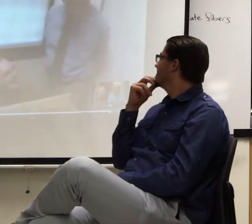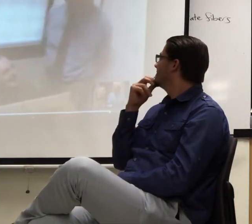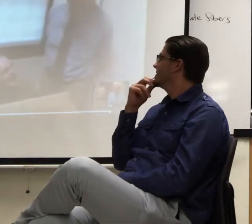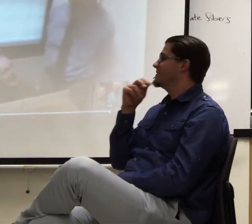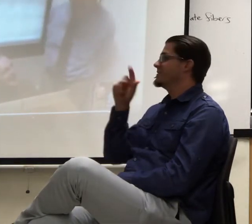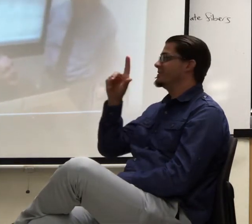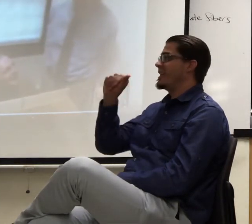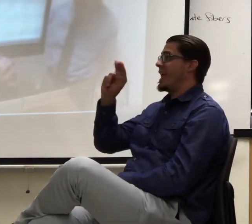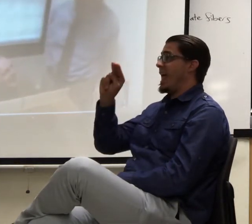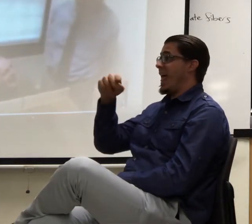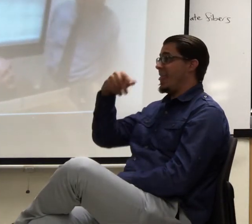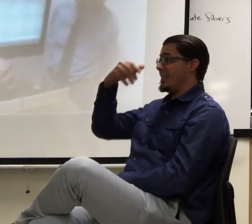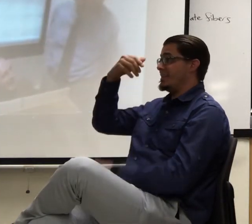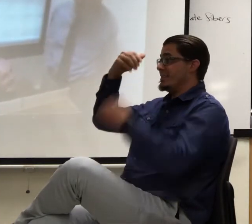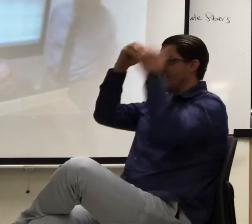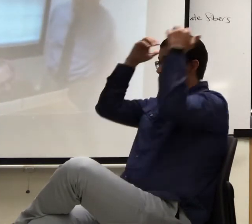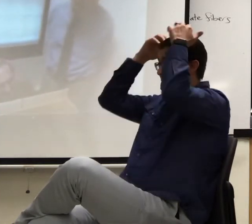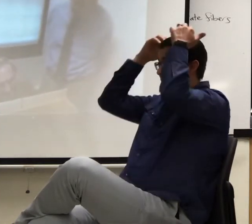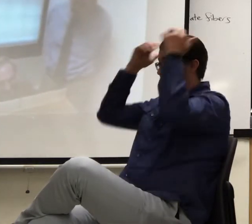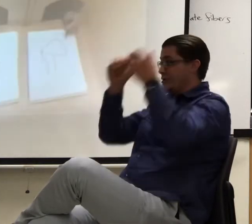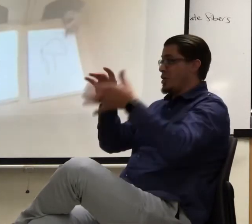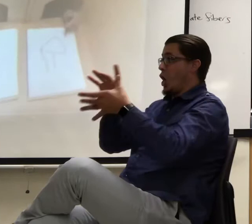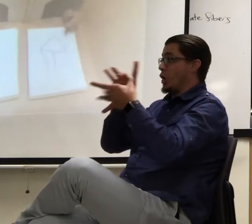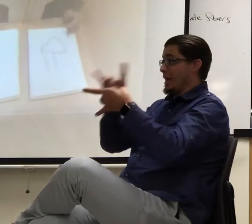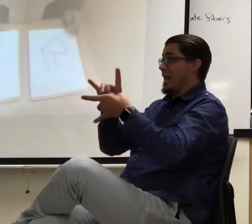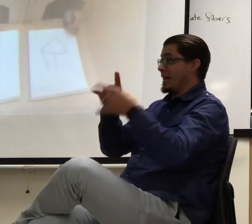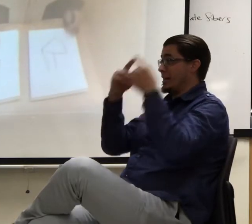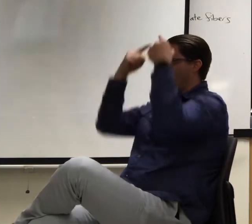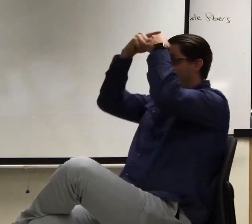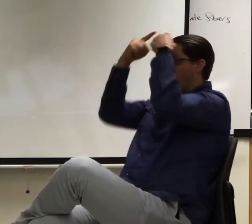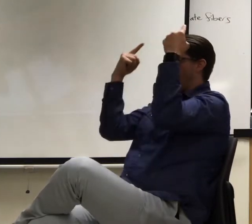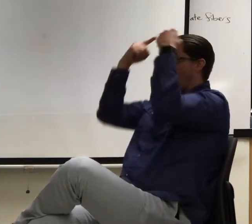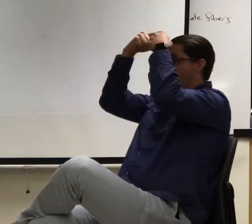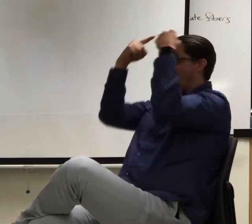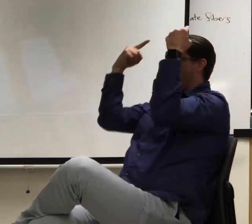Alan's hemispheres are connected. Hold on a second. Just a little